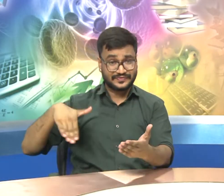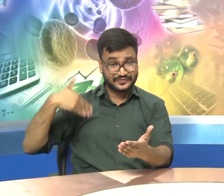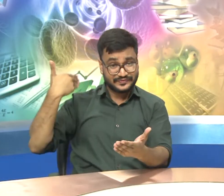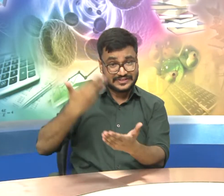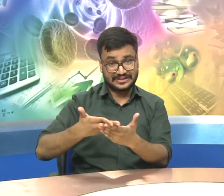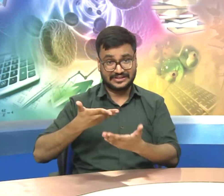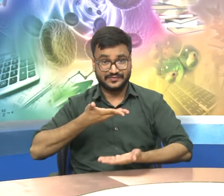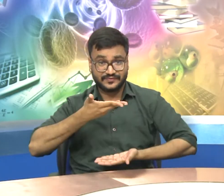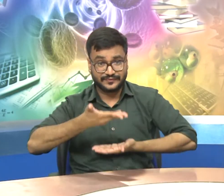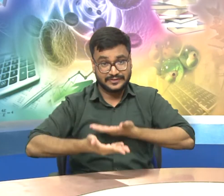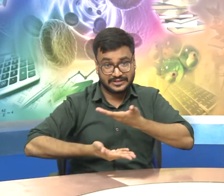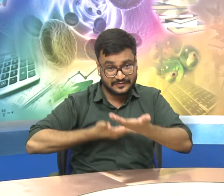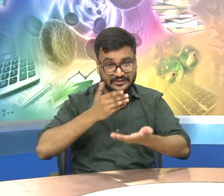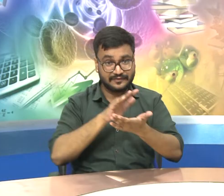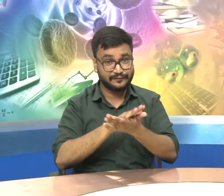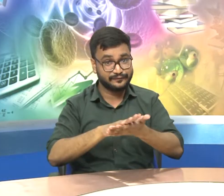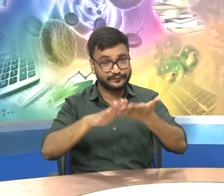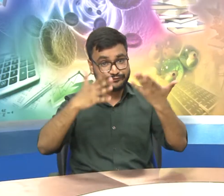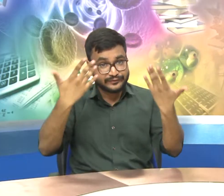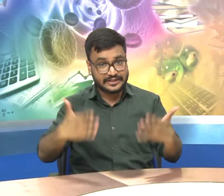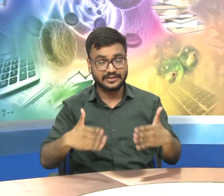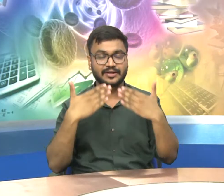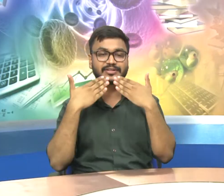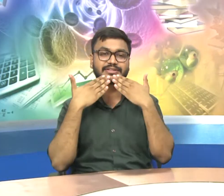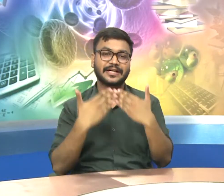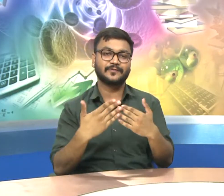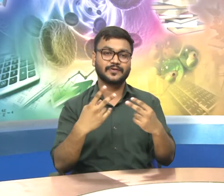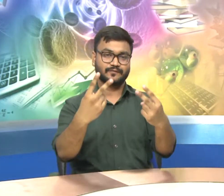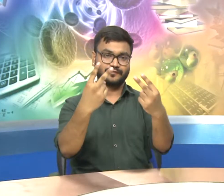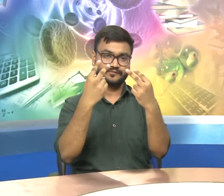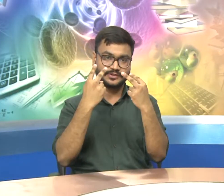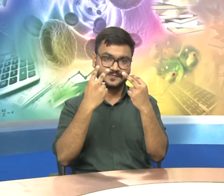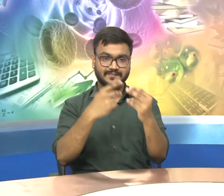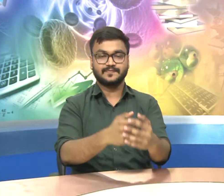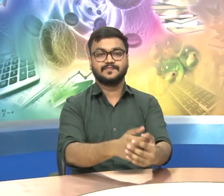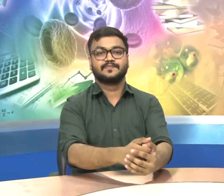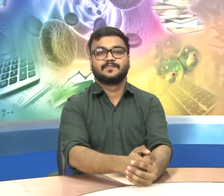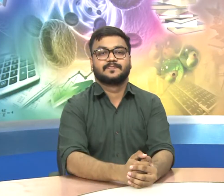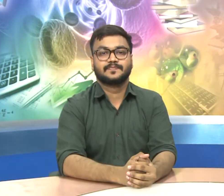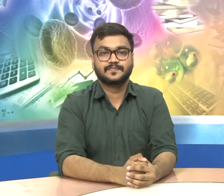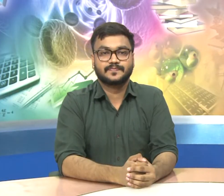We have completed our part 3. Thank you for paying attention.